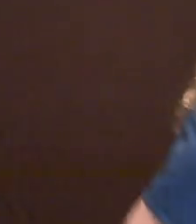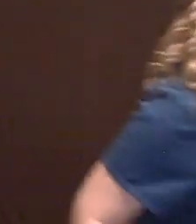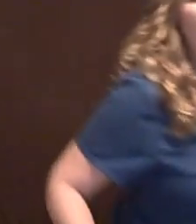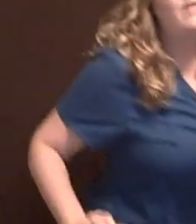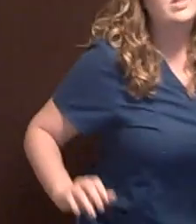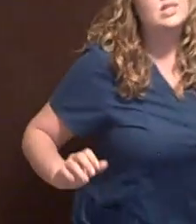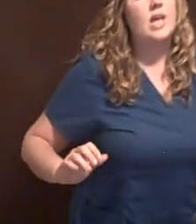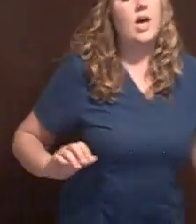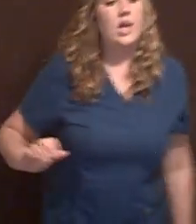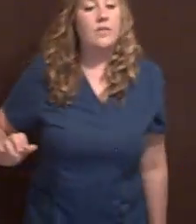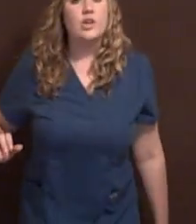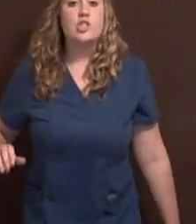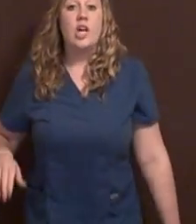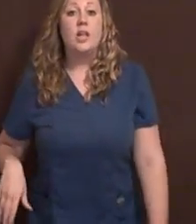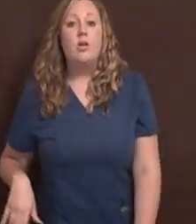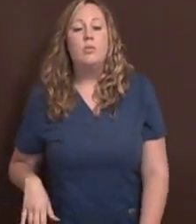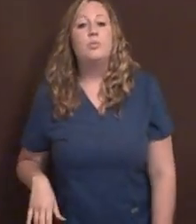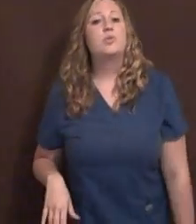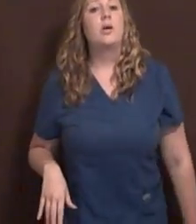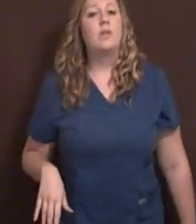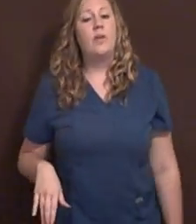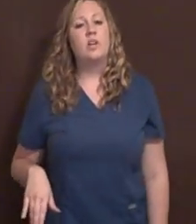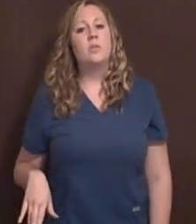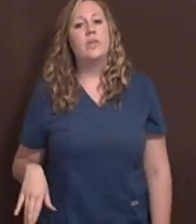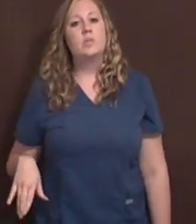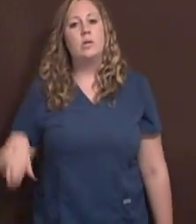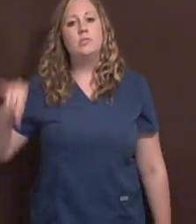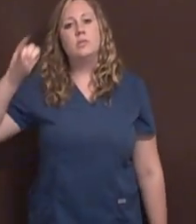Then we have the sign for Jello, which we're going to finger spell this one.